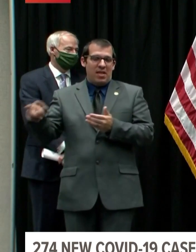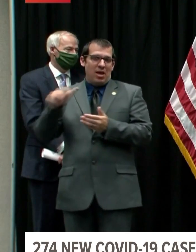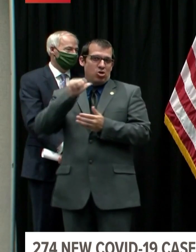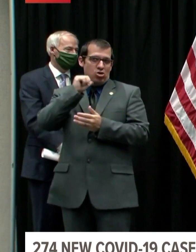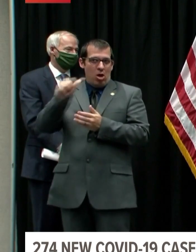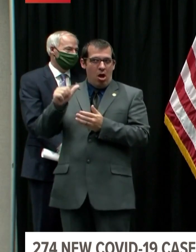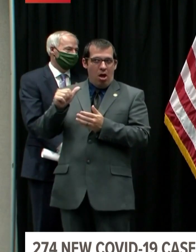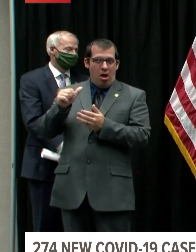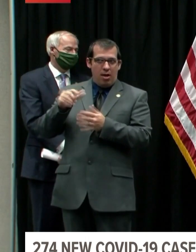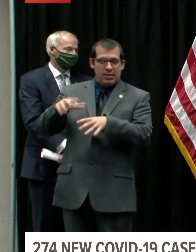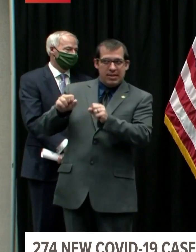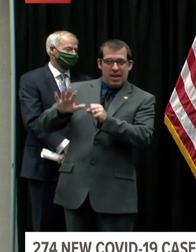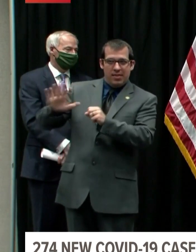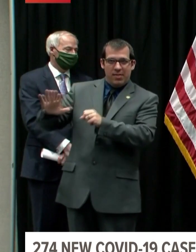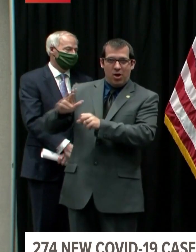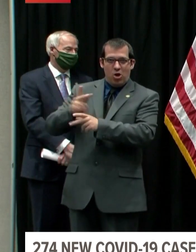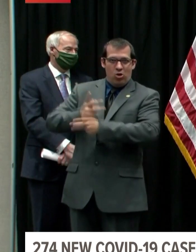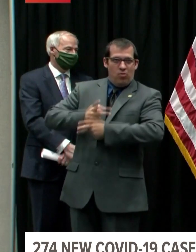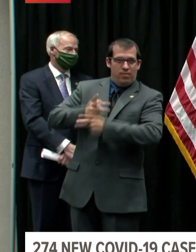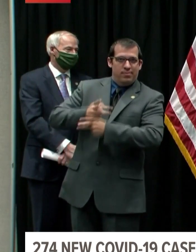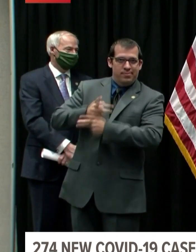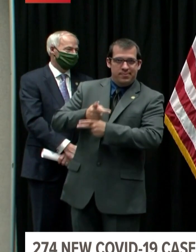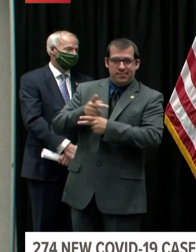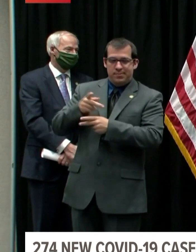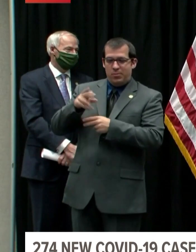necessary precautions in that age group.